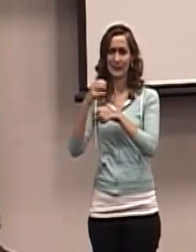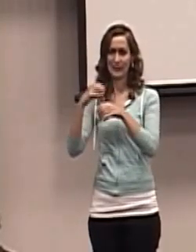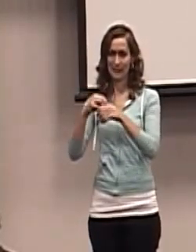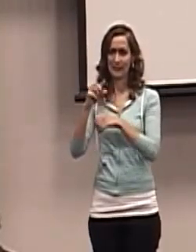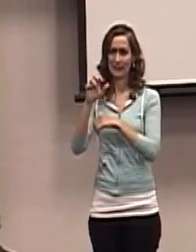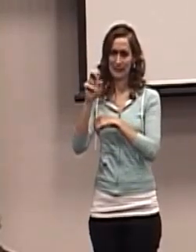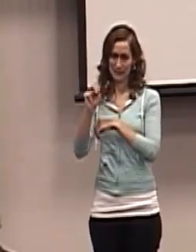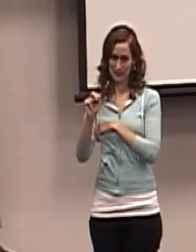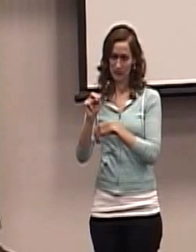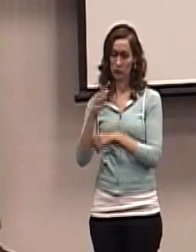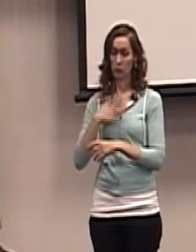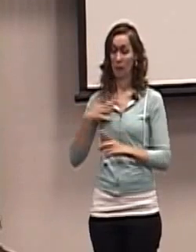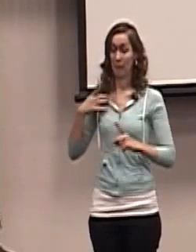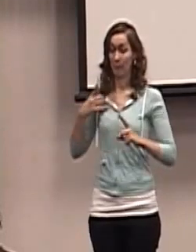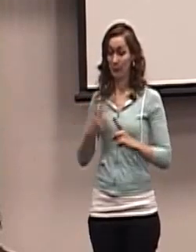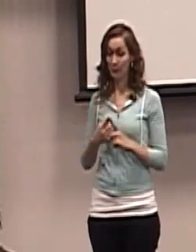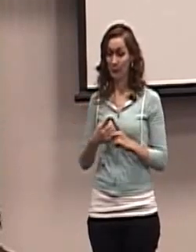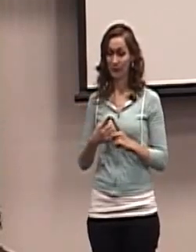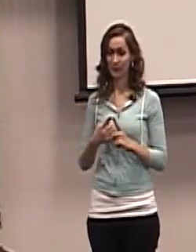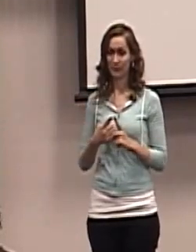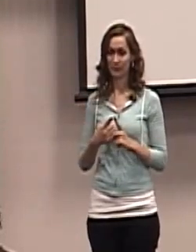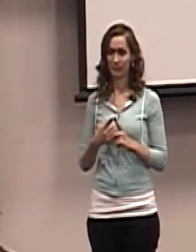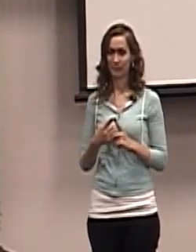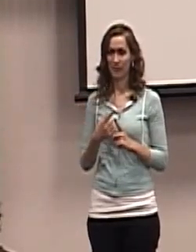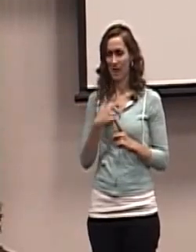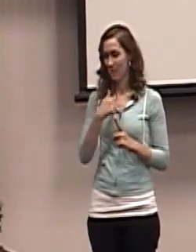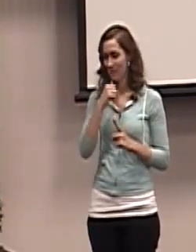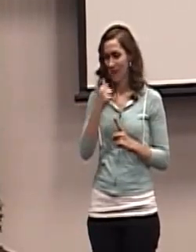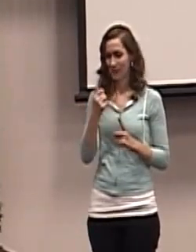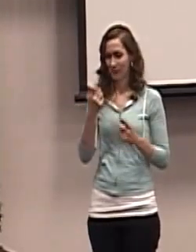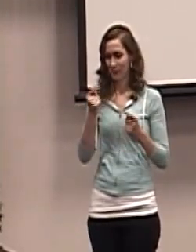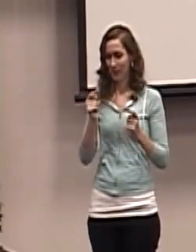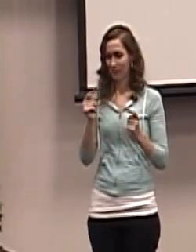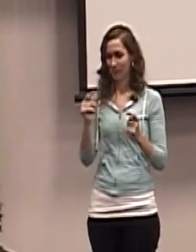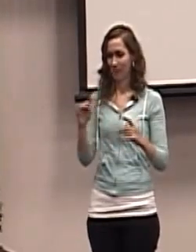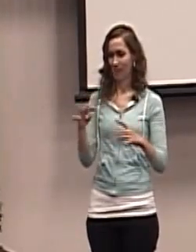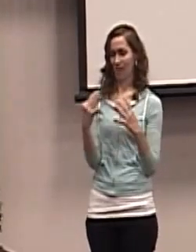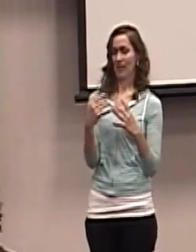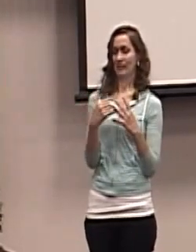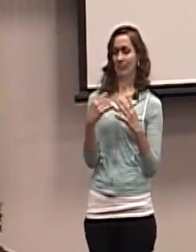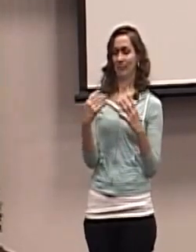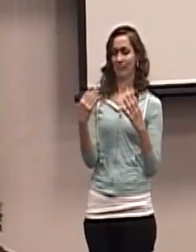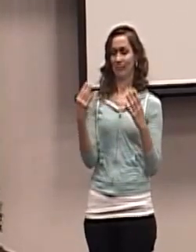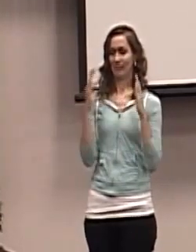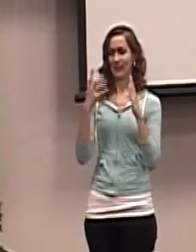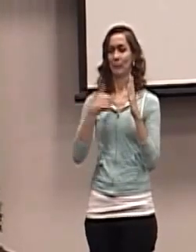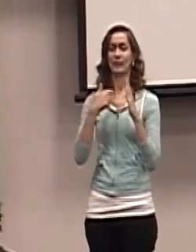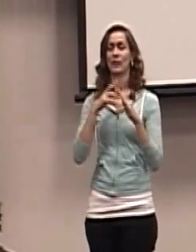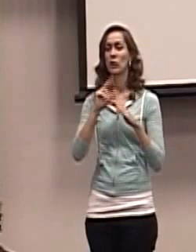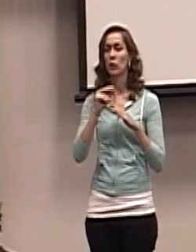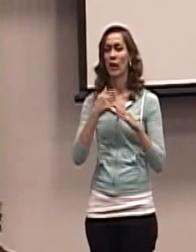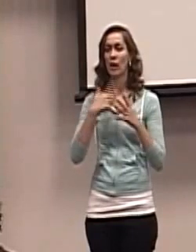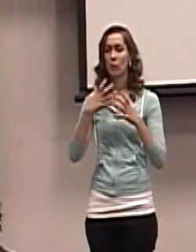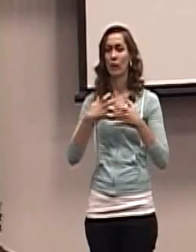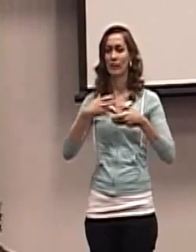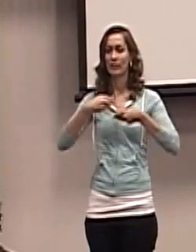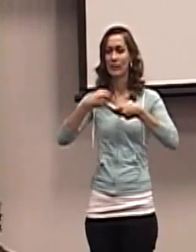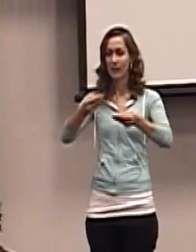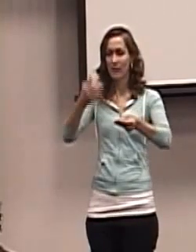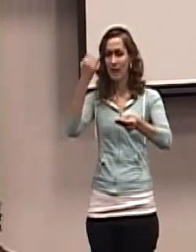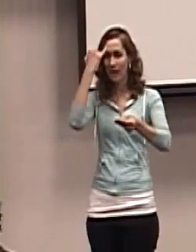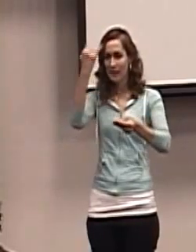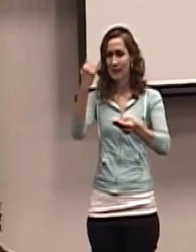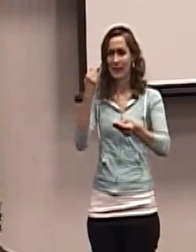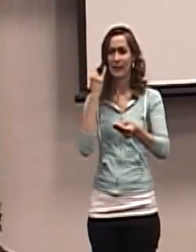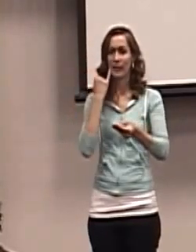trying to make about that is not to draw attention to me, but to give you an idea that sometimes if you go this route, you